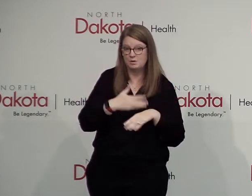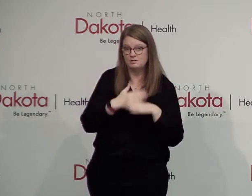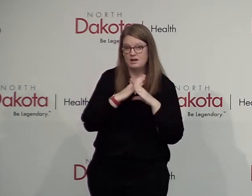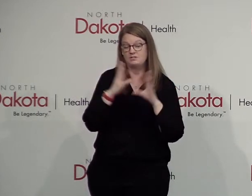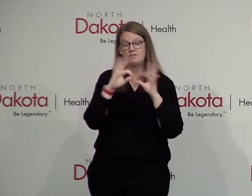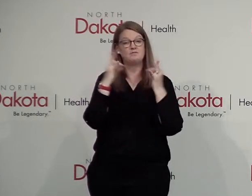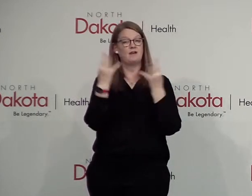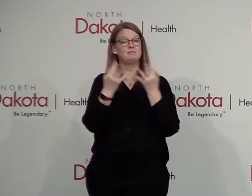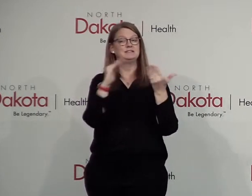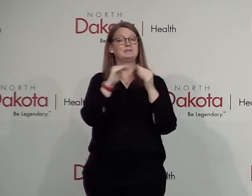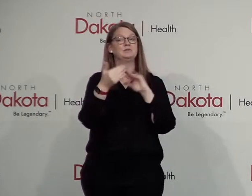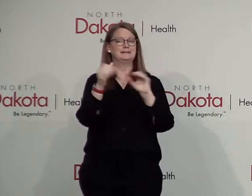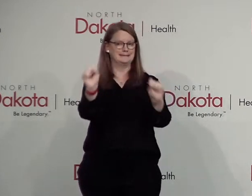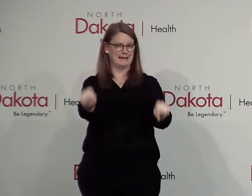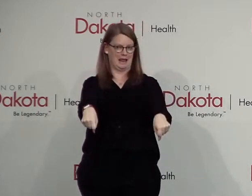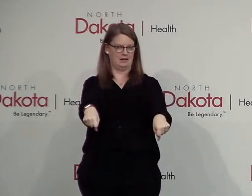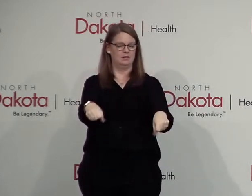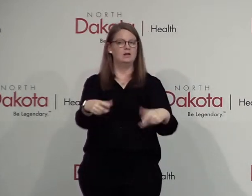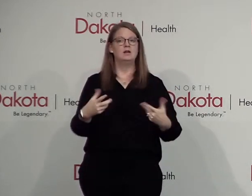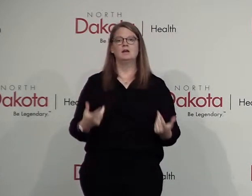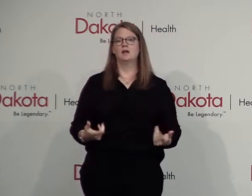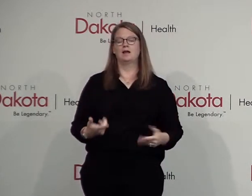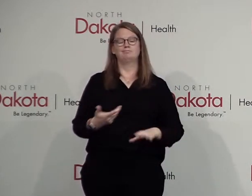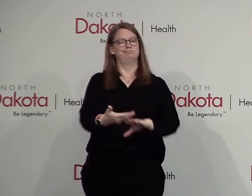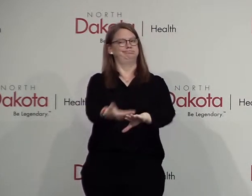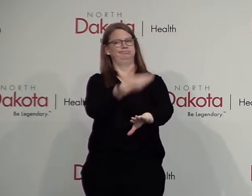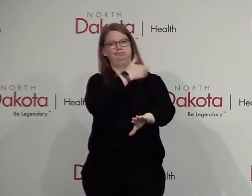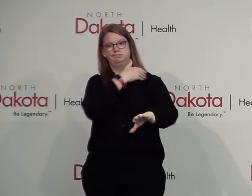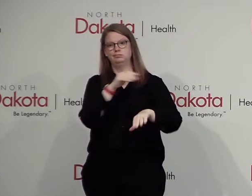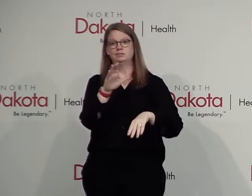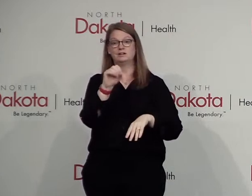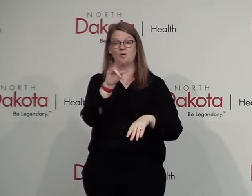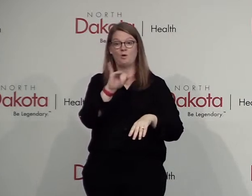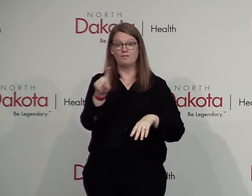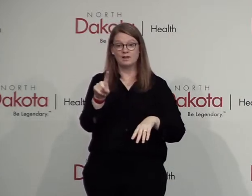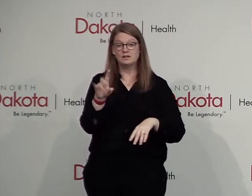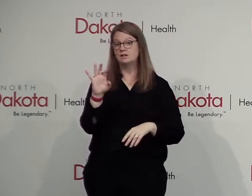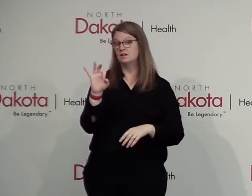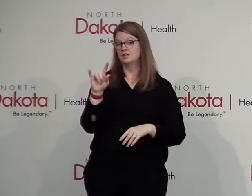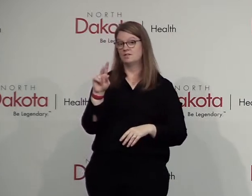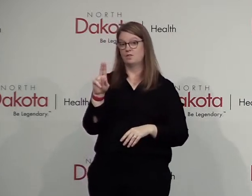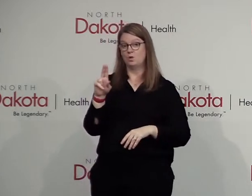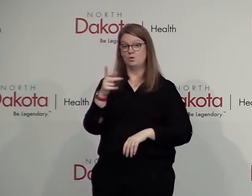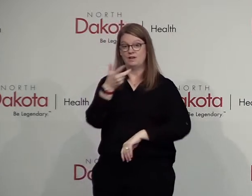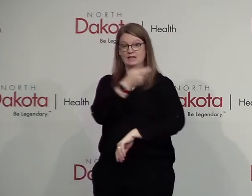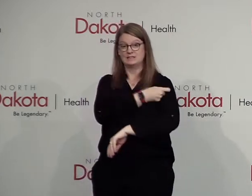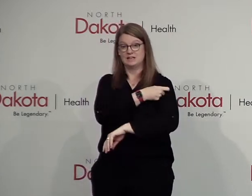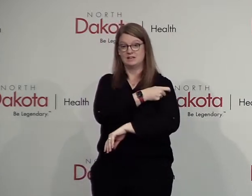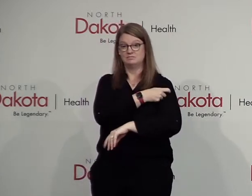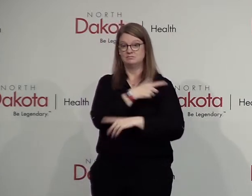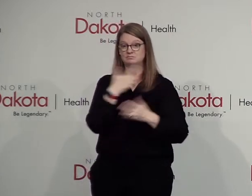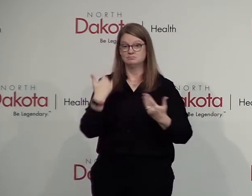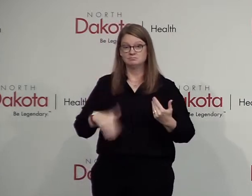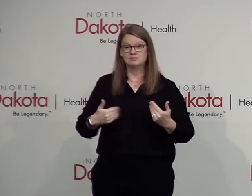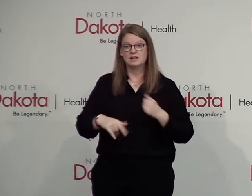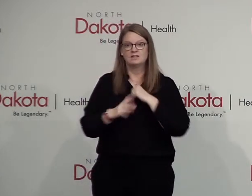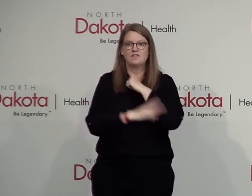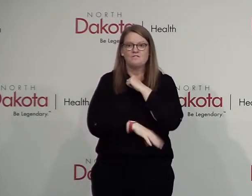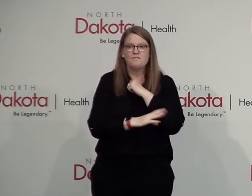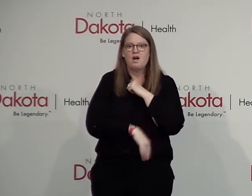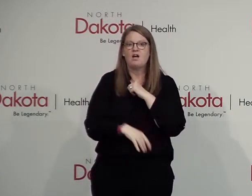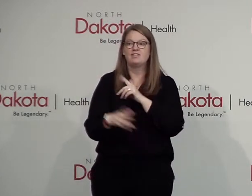and our communities. And long before COVID, the flu vaccine was something that every fall there was always